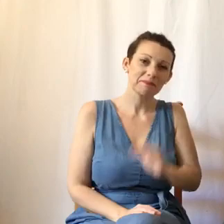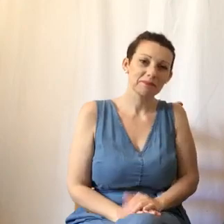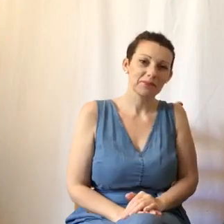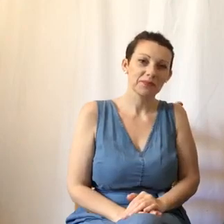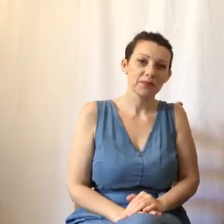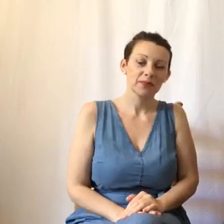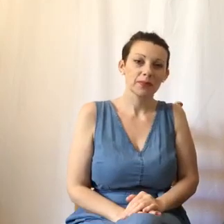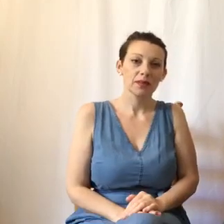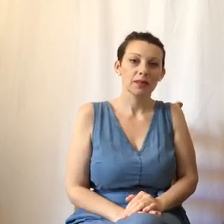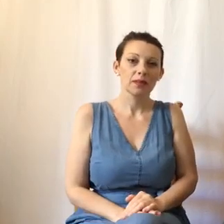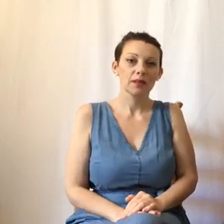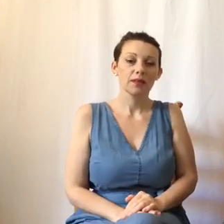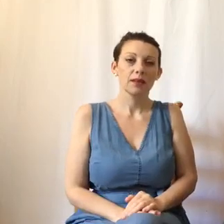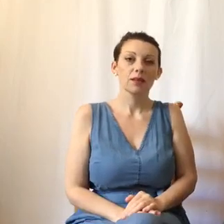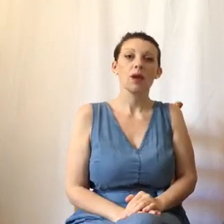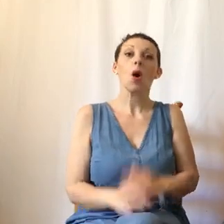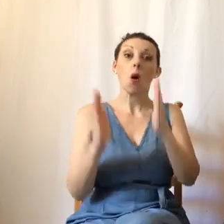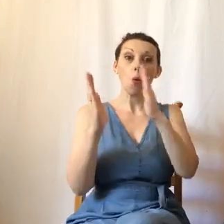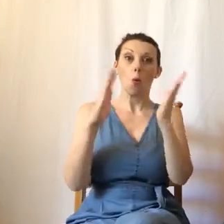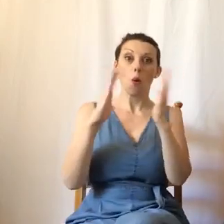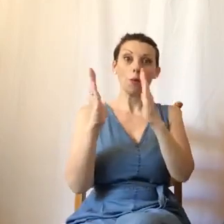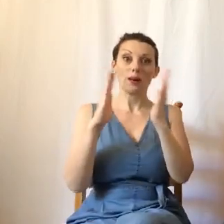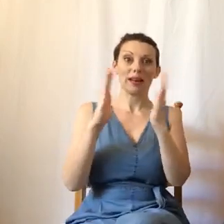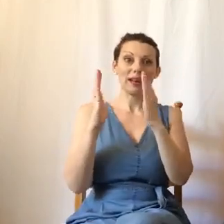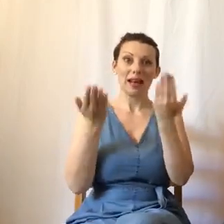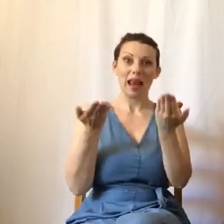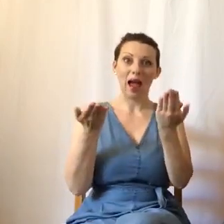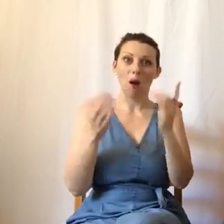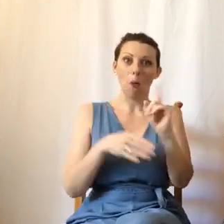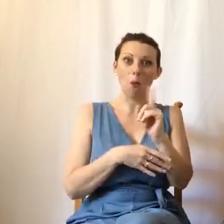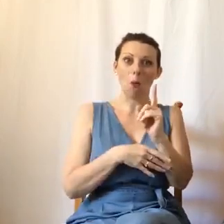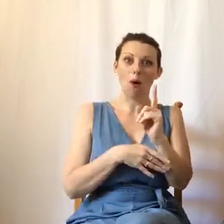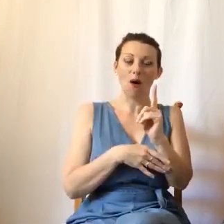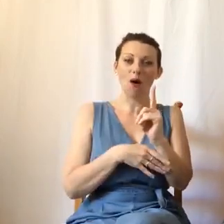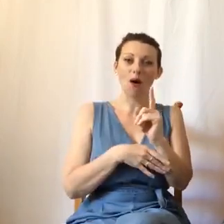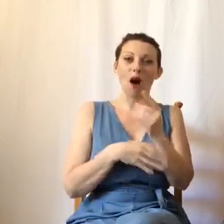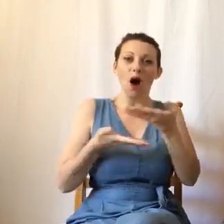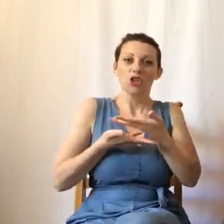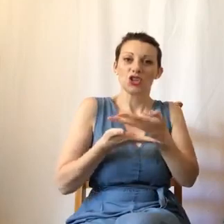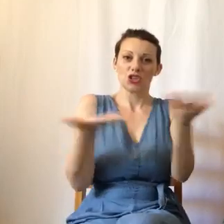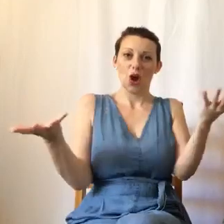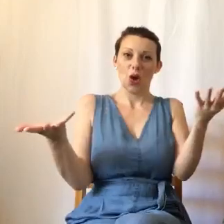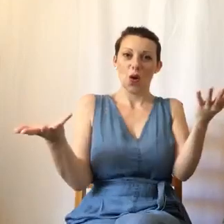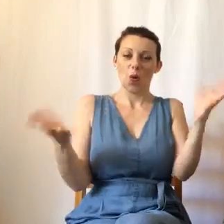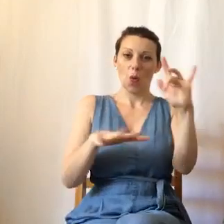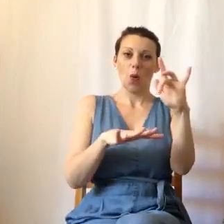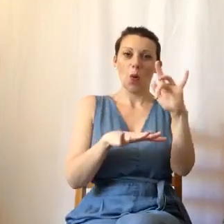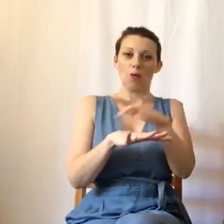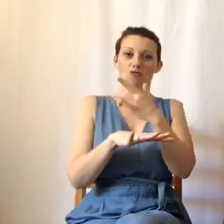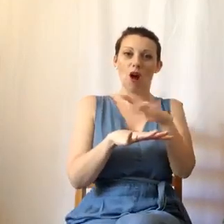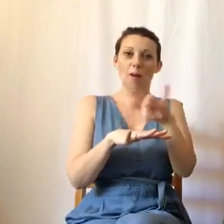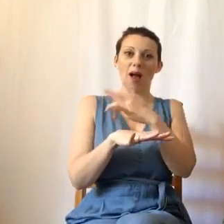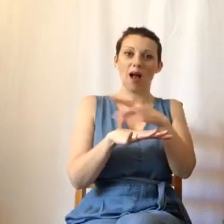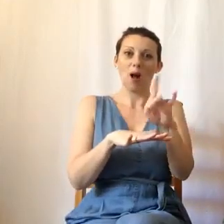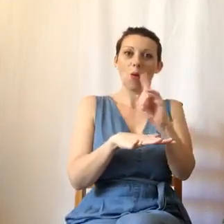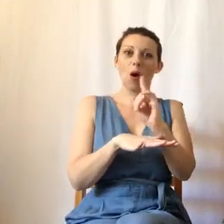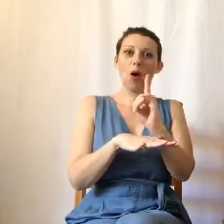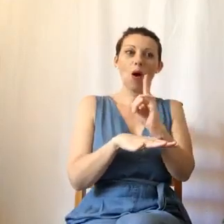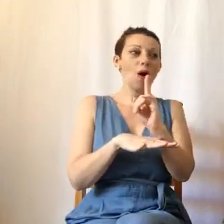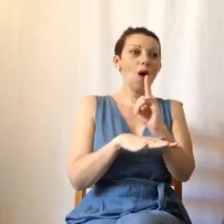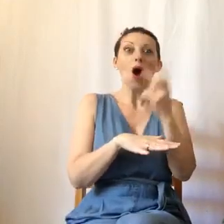show, Thomas sat front row of the crowd As everyone laughed at Woblin's jokes,